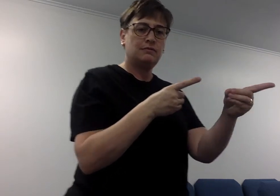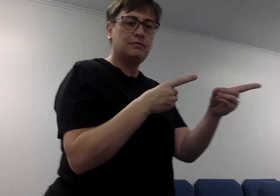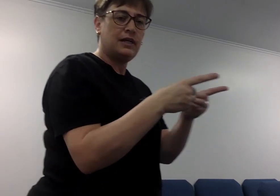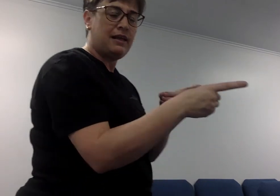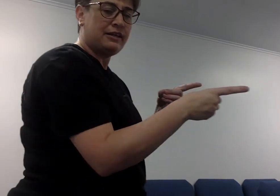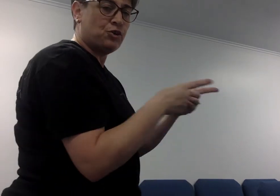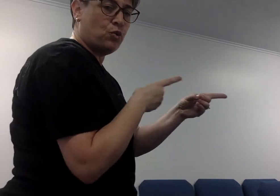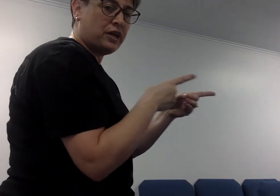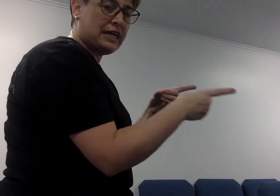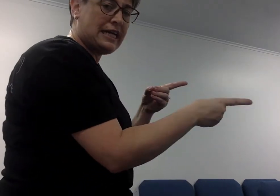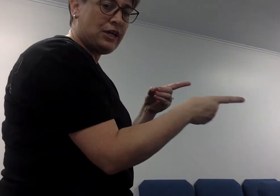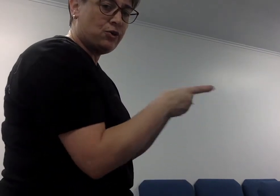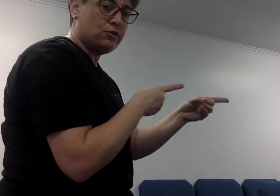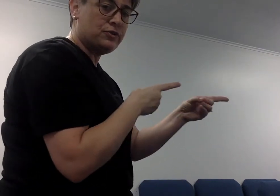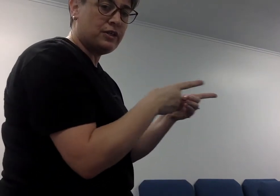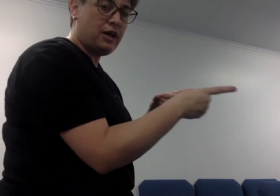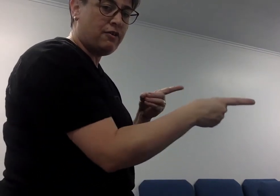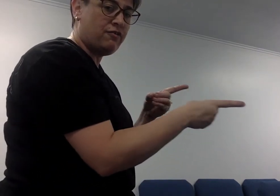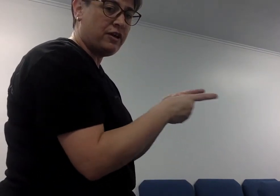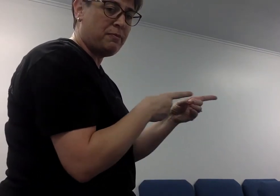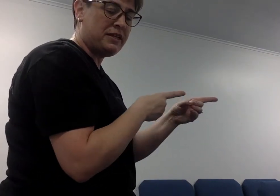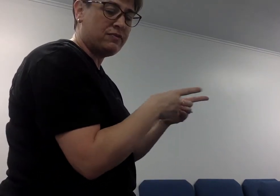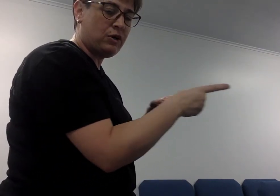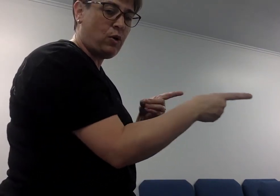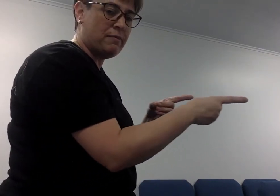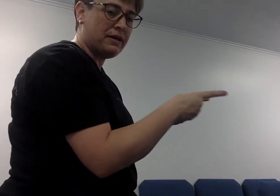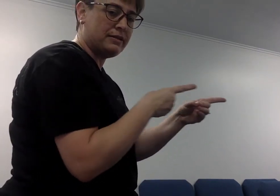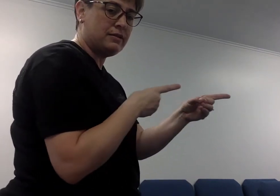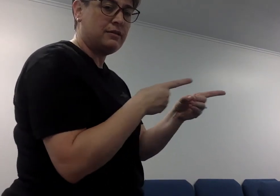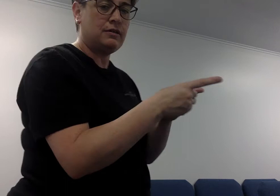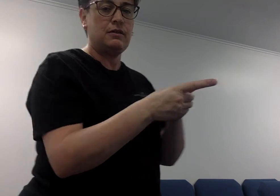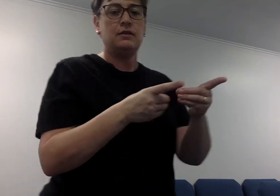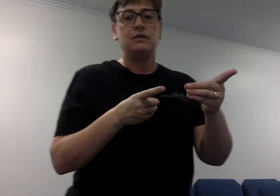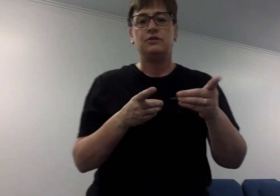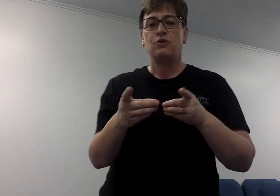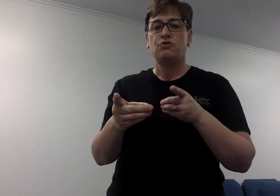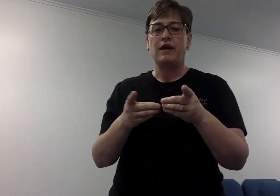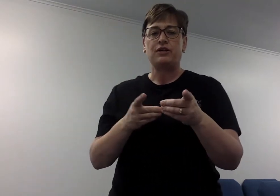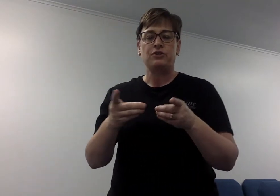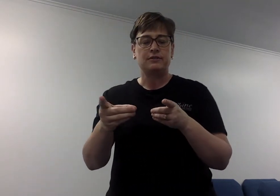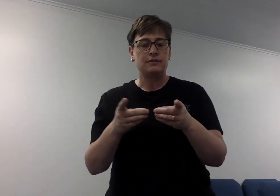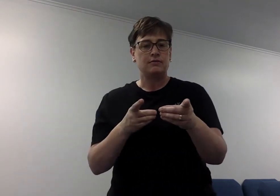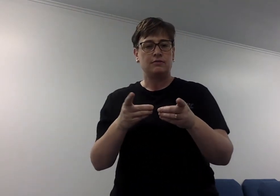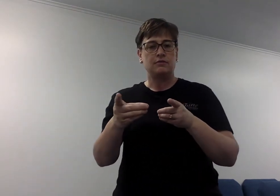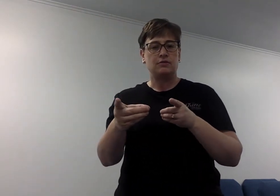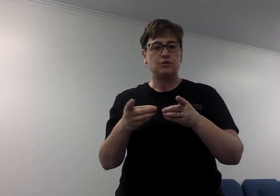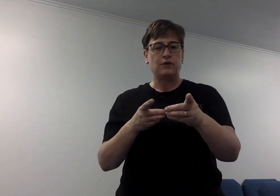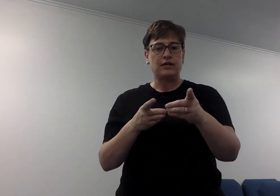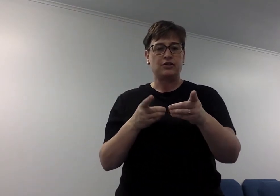Kind of like you're working gears of a piece of equipment. So directions.